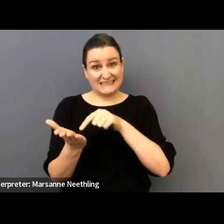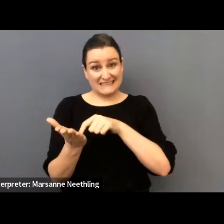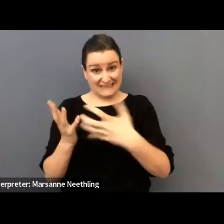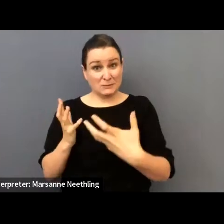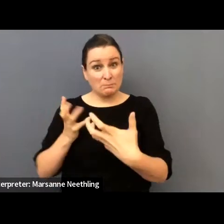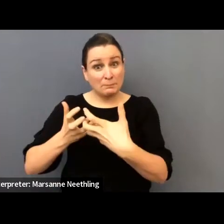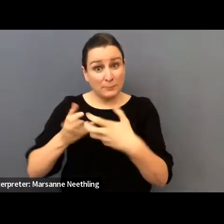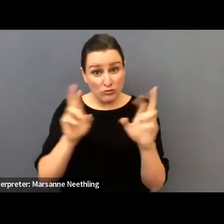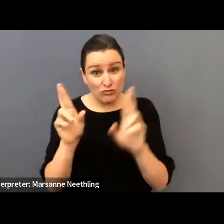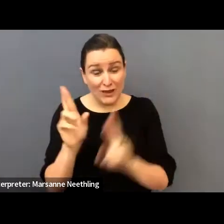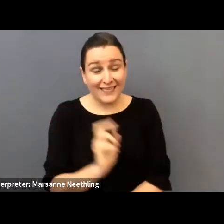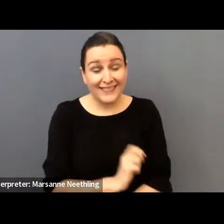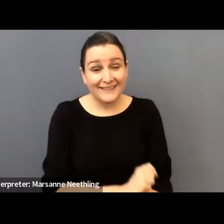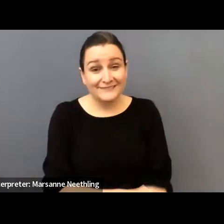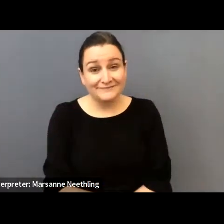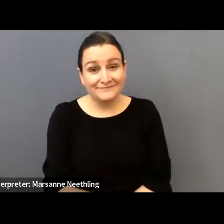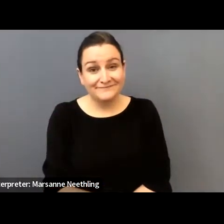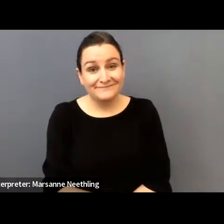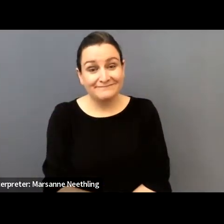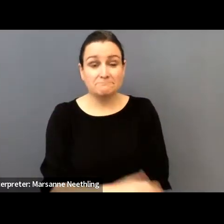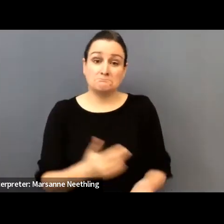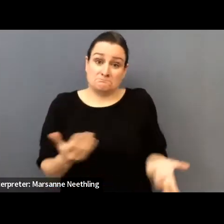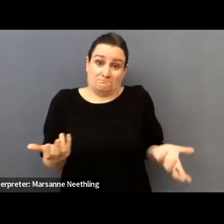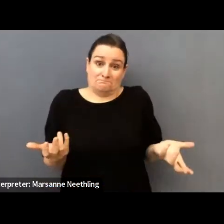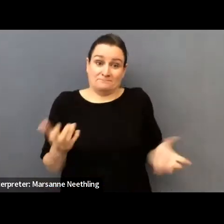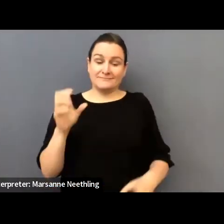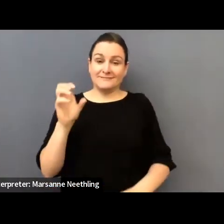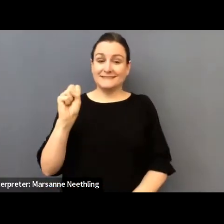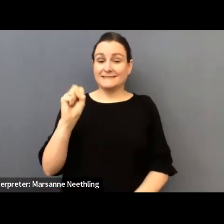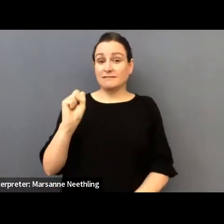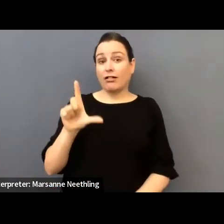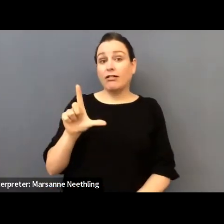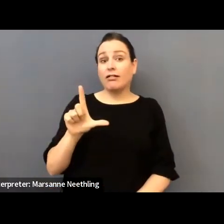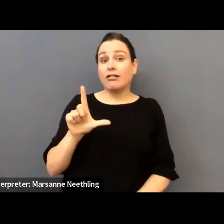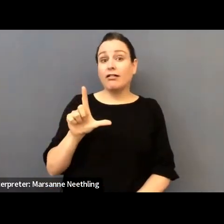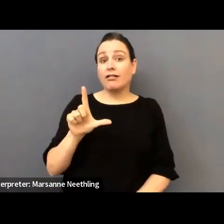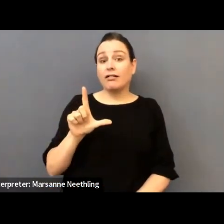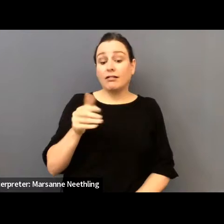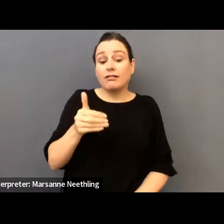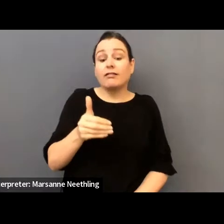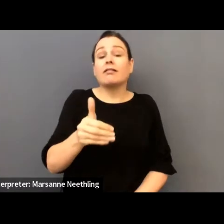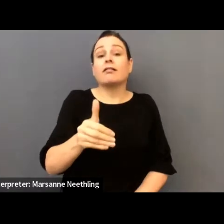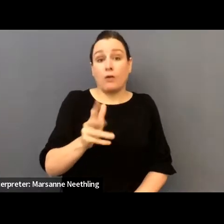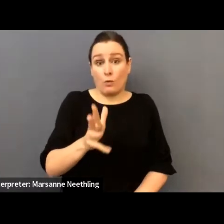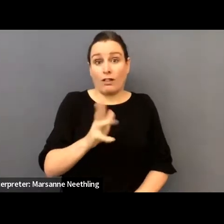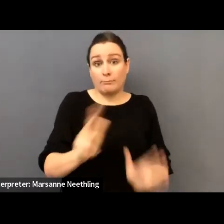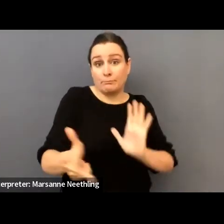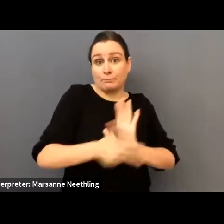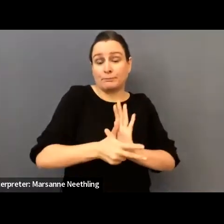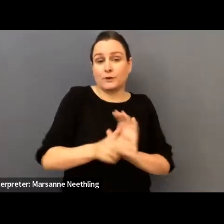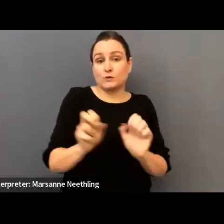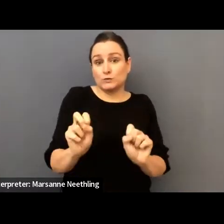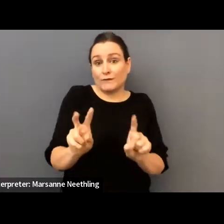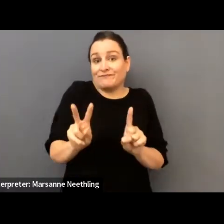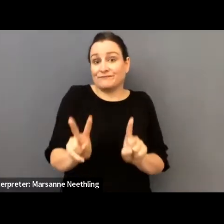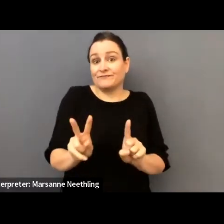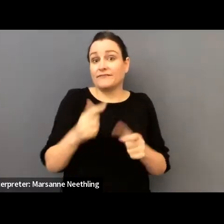this with the backdrop of South African Sign Language being made the 12th official